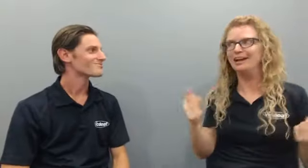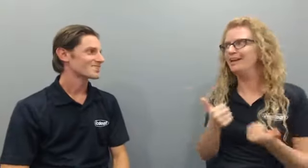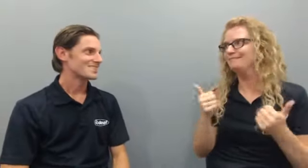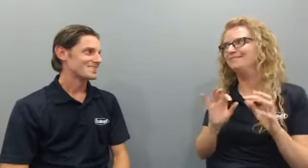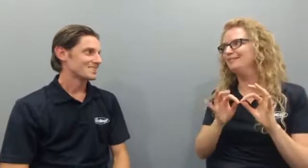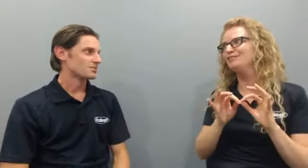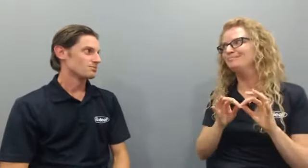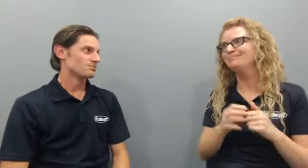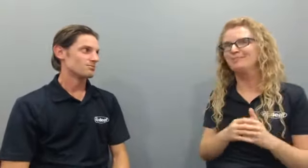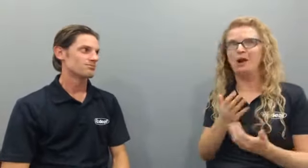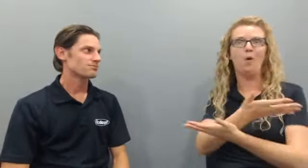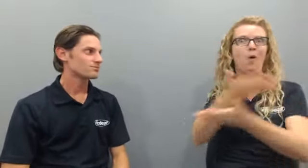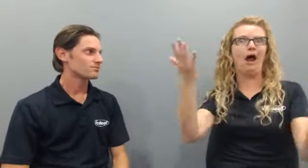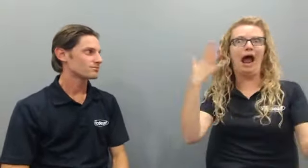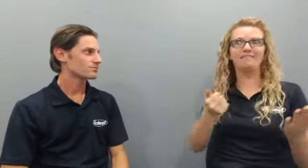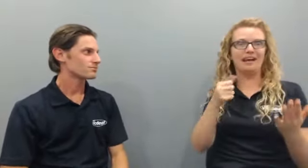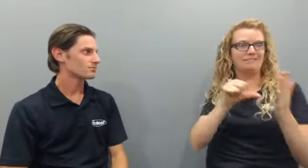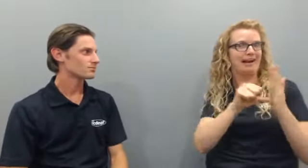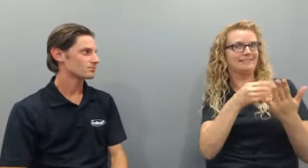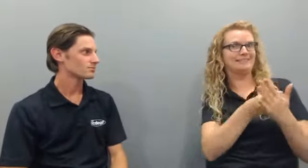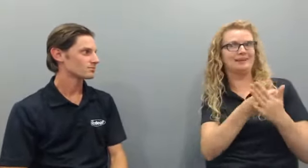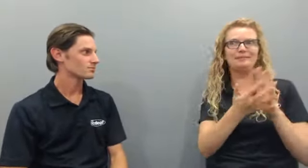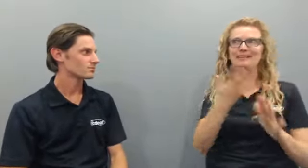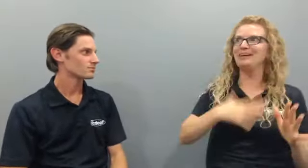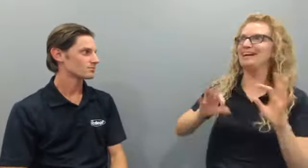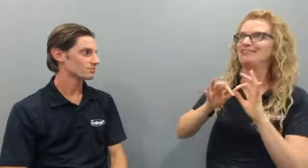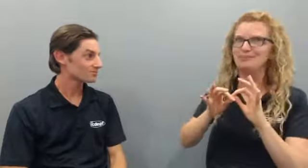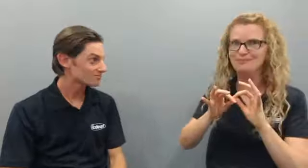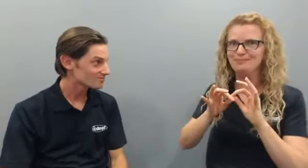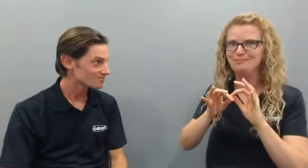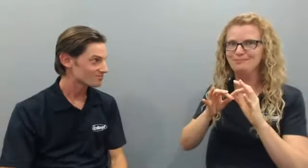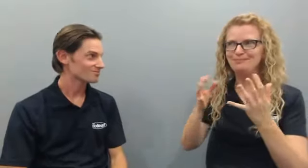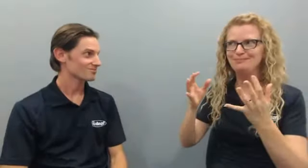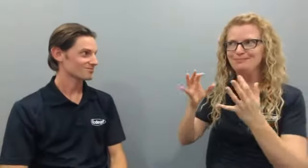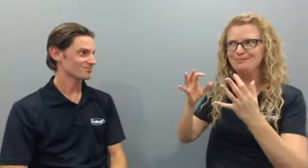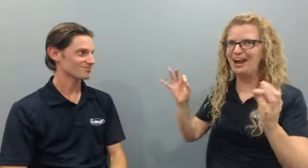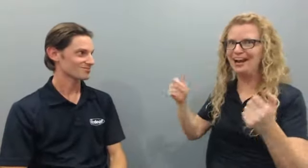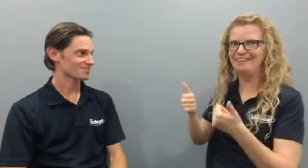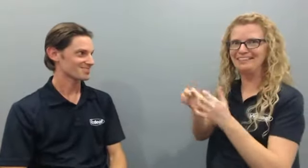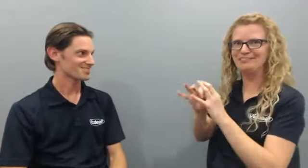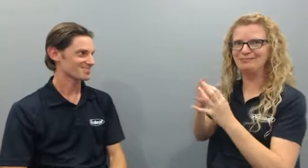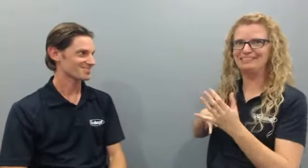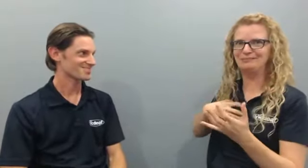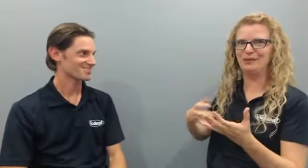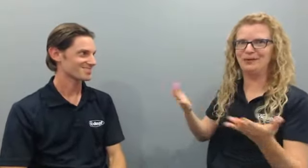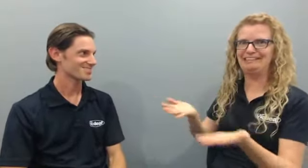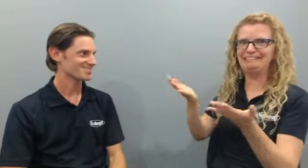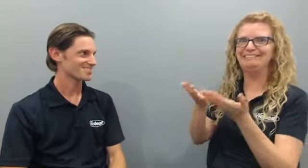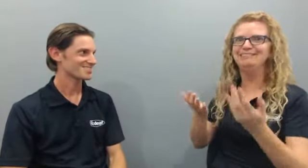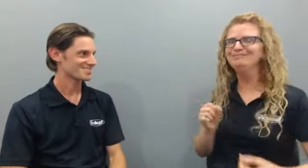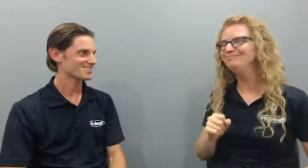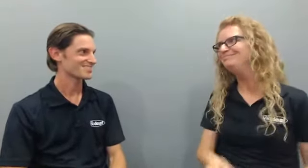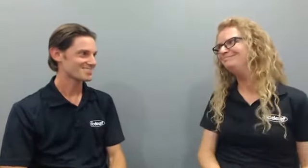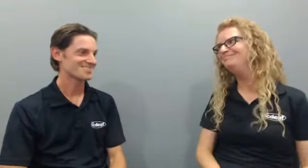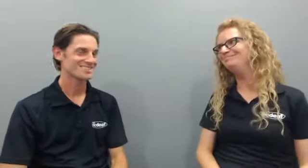You're right, it is hard, and there is an interpreter shortage. Everyone has funds now and everyone wants interpreting, but we don't have enough interpreters, so we